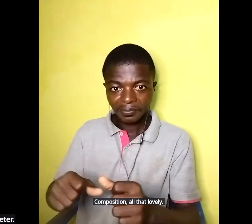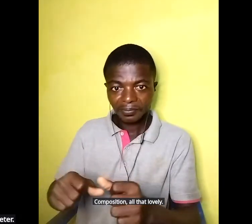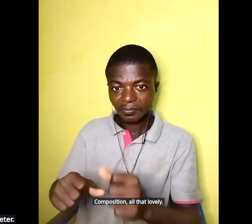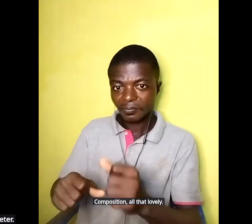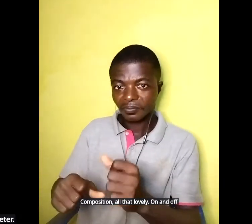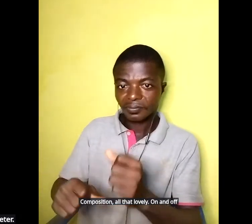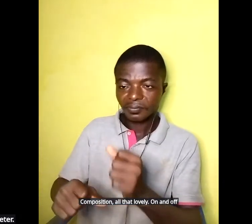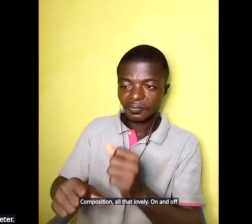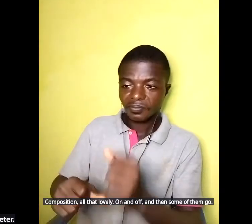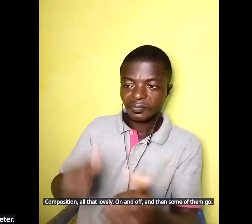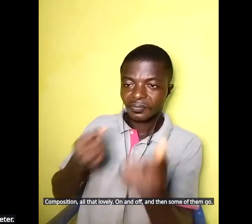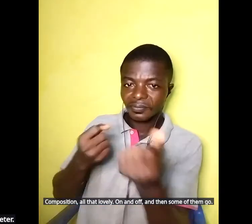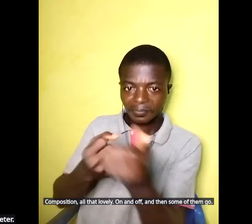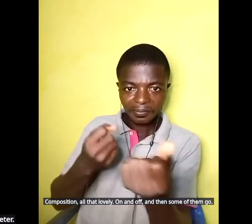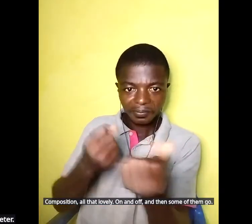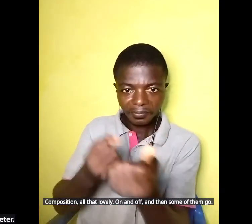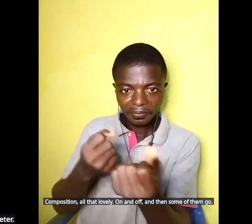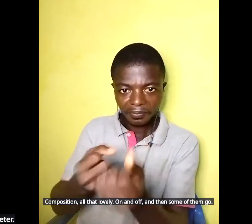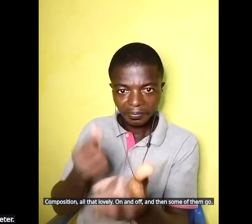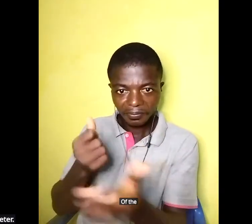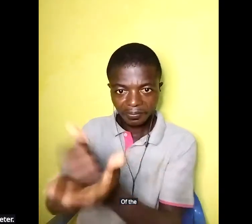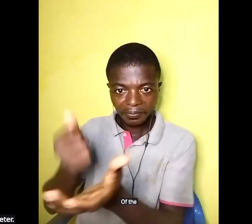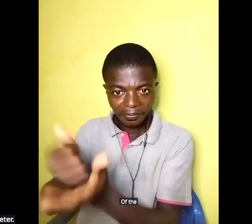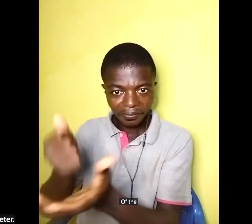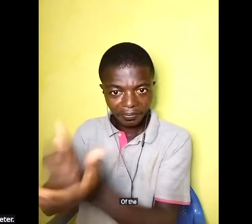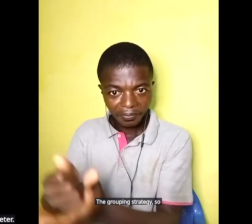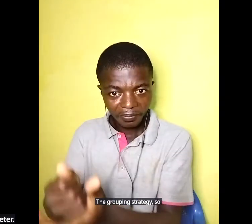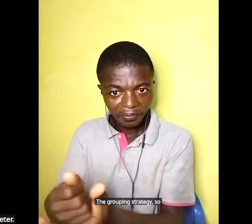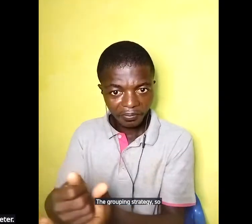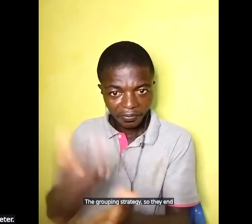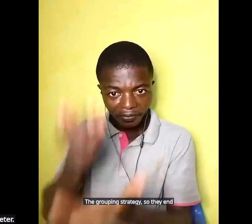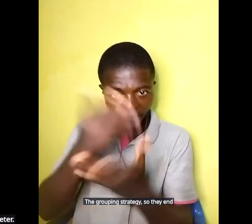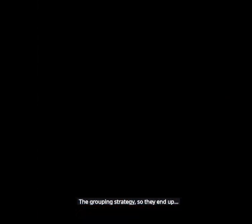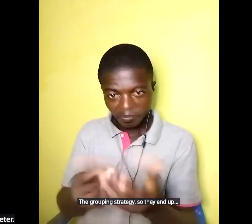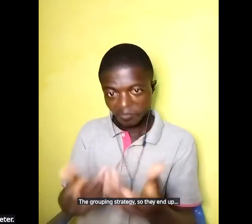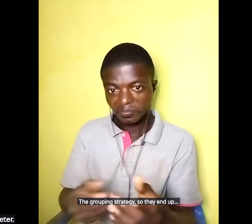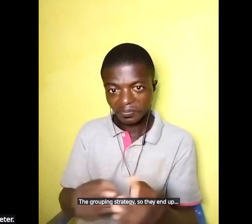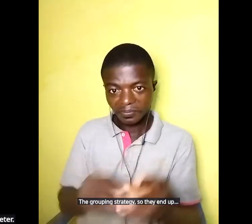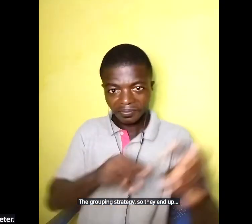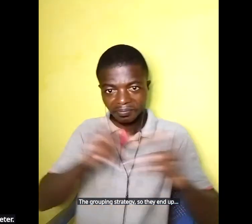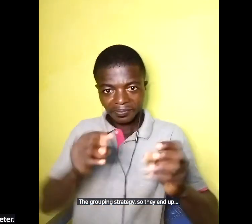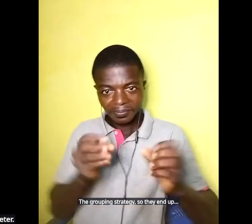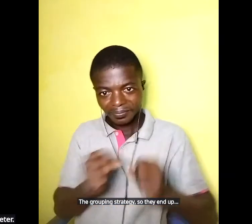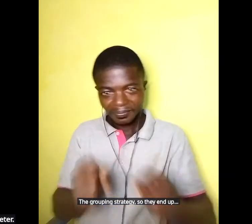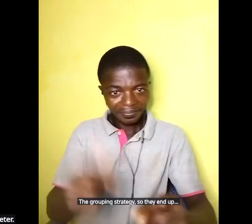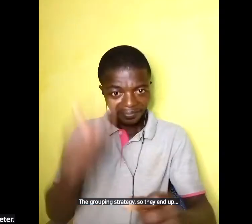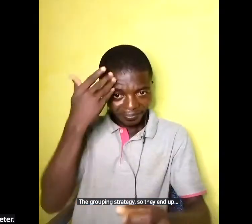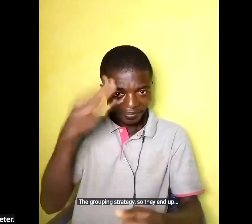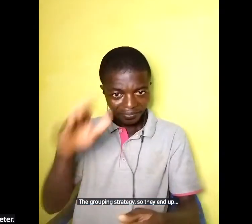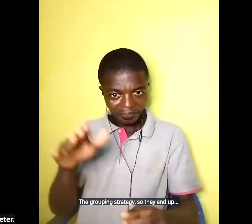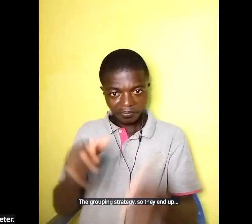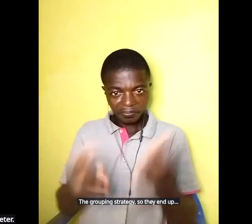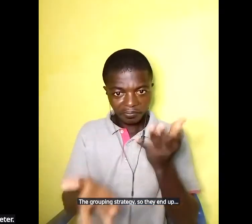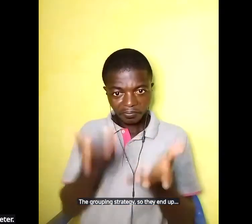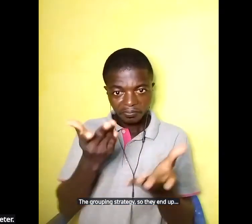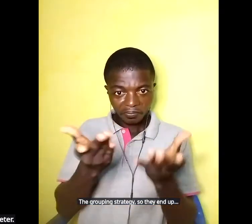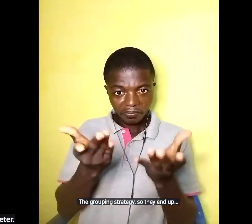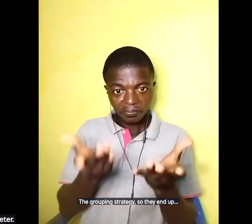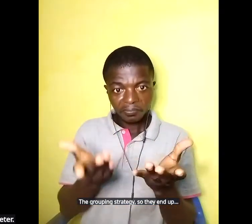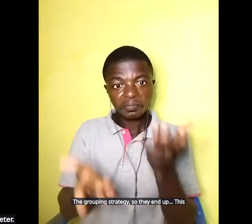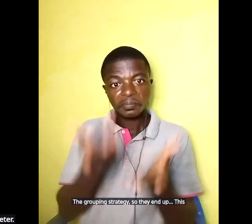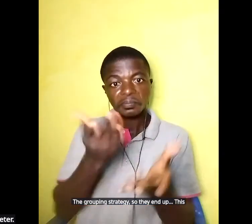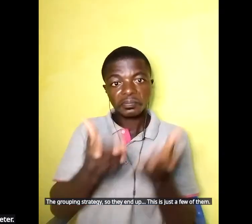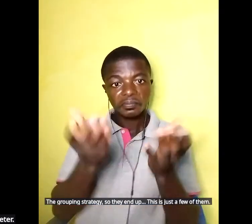and some of them don't have the coping strategy, so they end up doing what we all hate. So this is just a